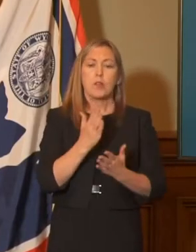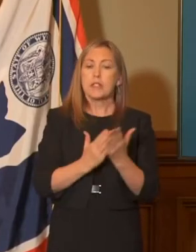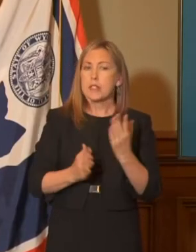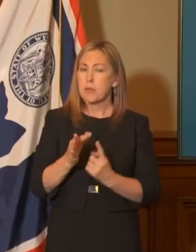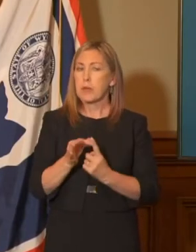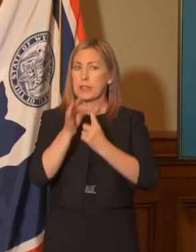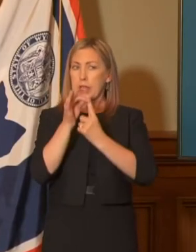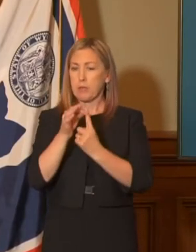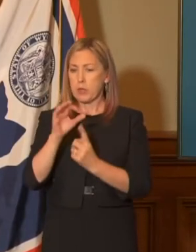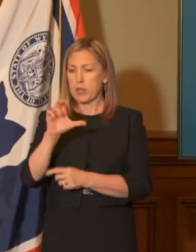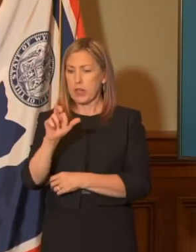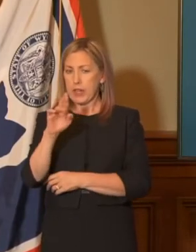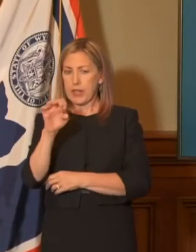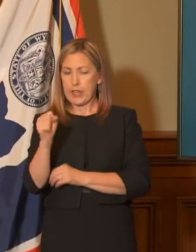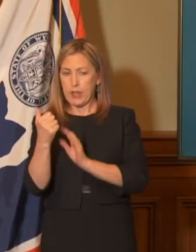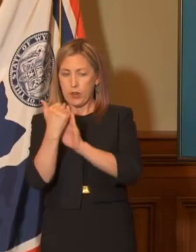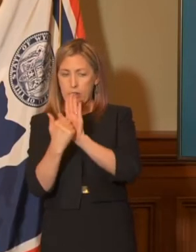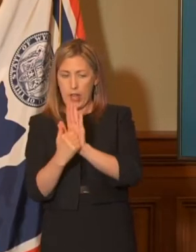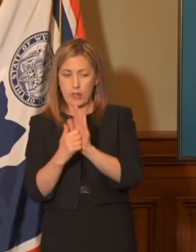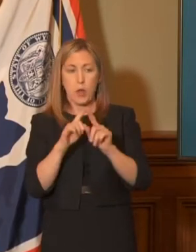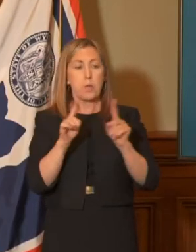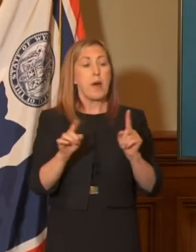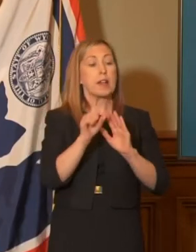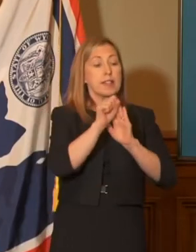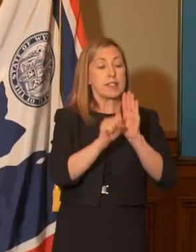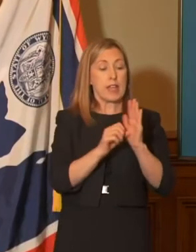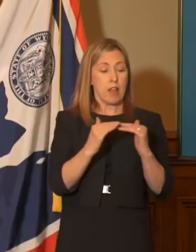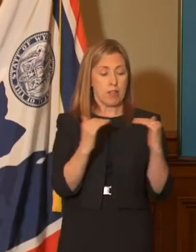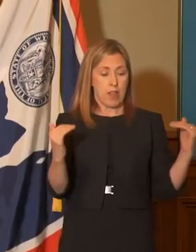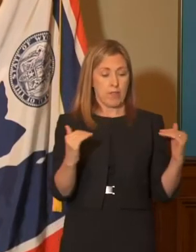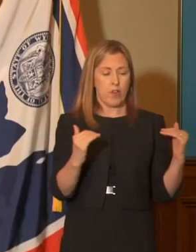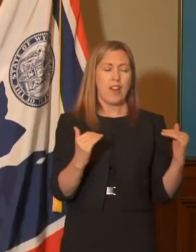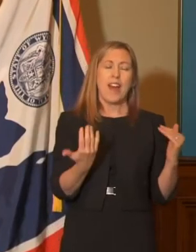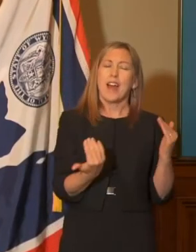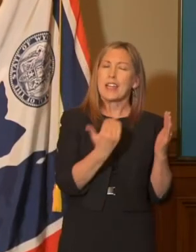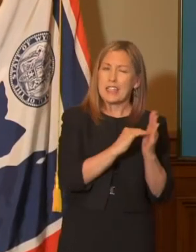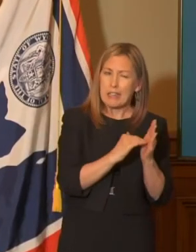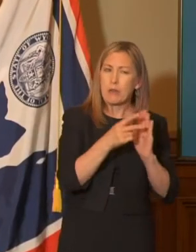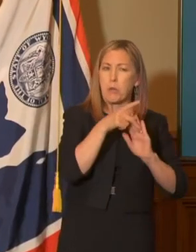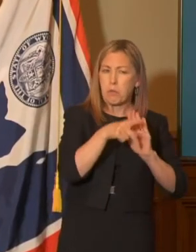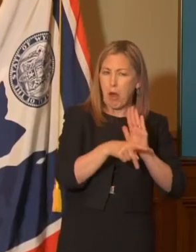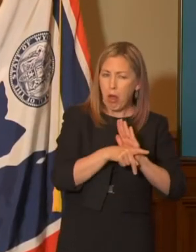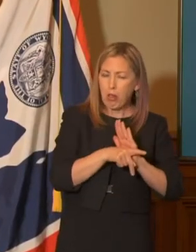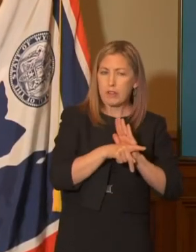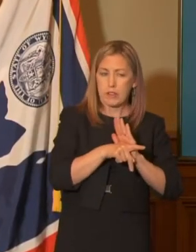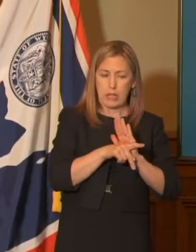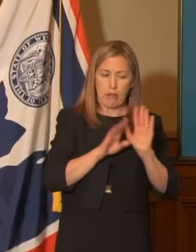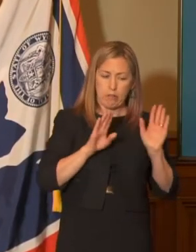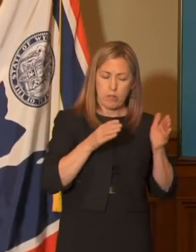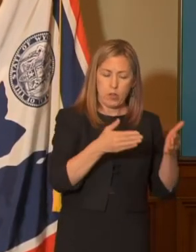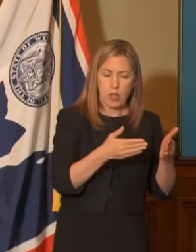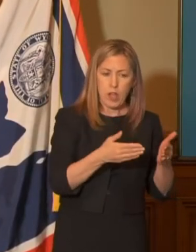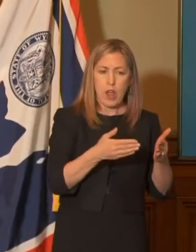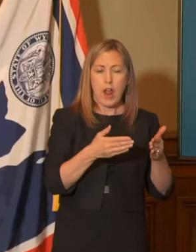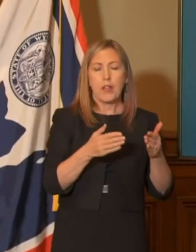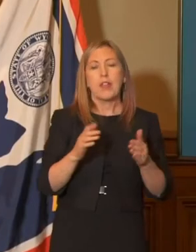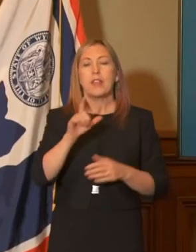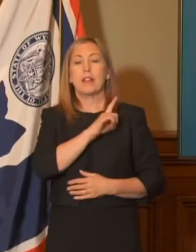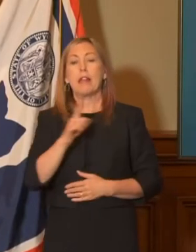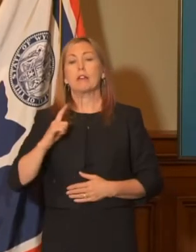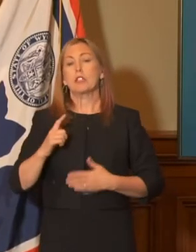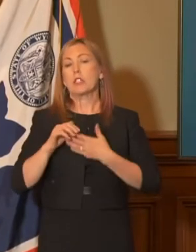Act, but at a state level, those are policy concerns that, again, really are guided by the